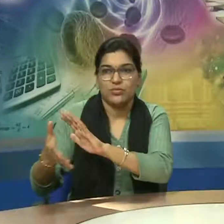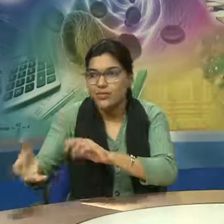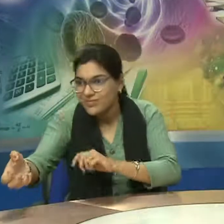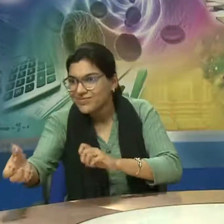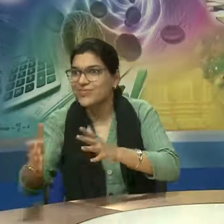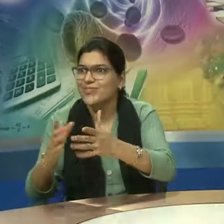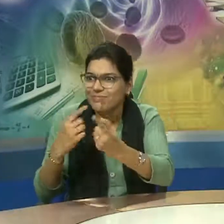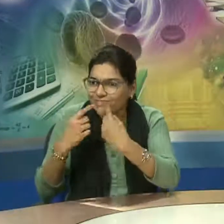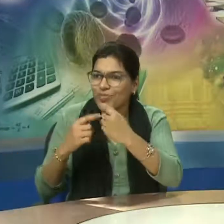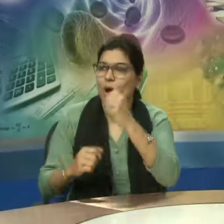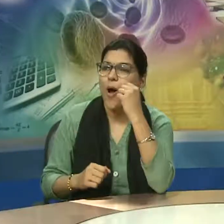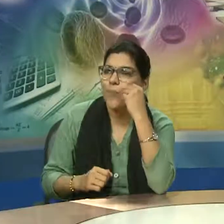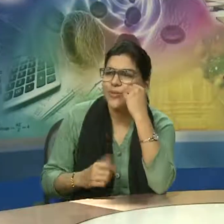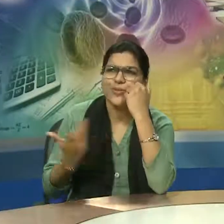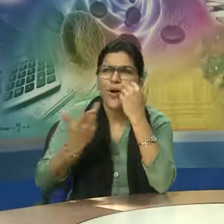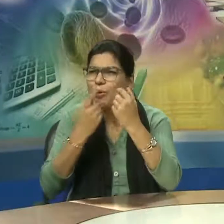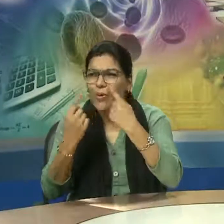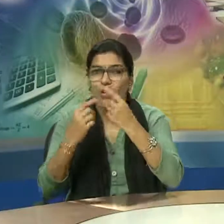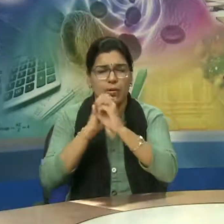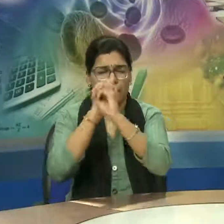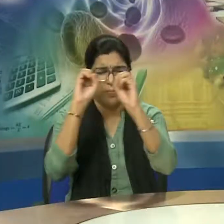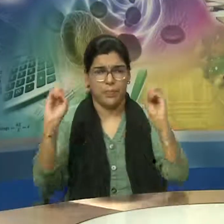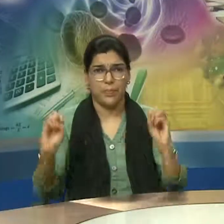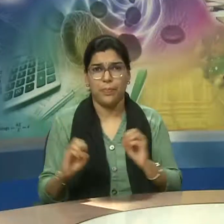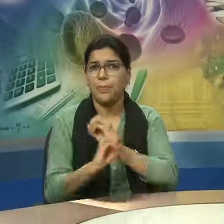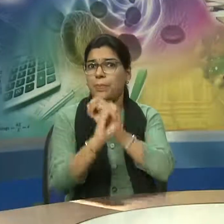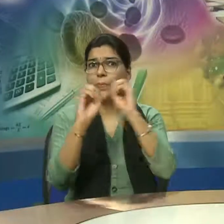people often greet each other